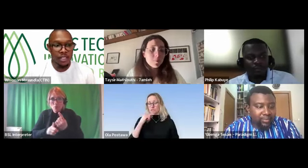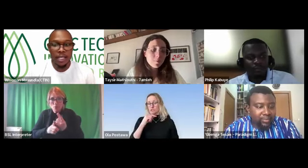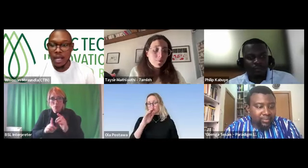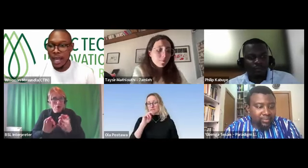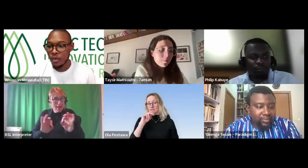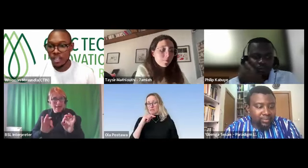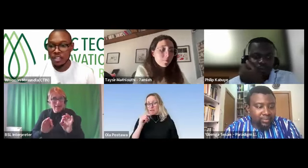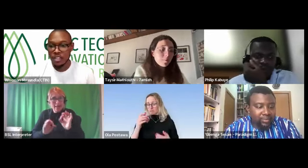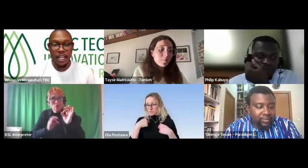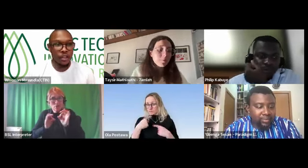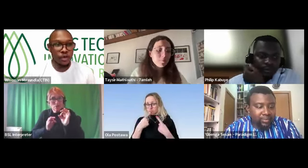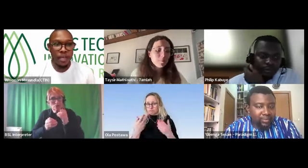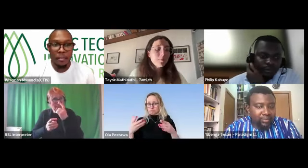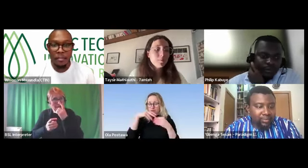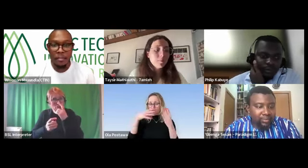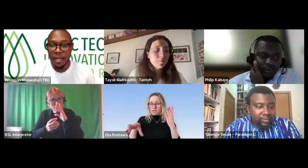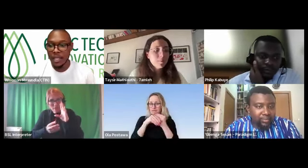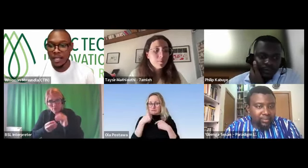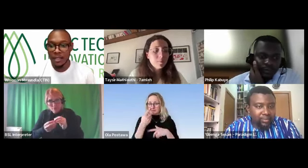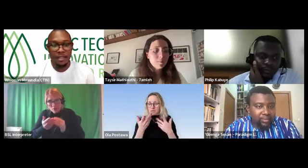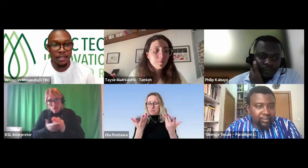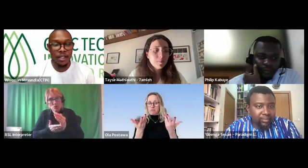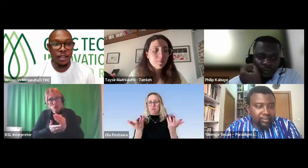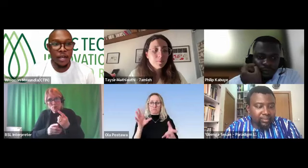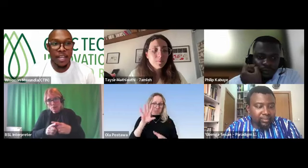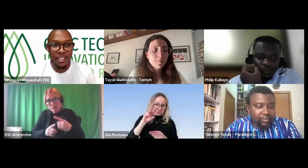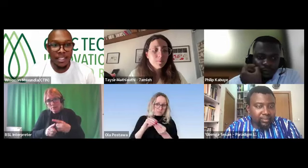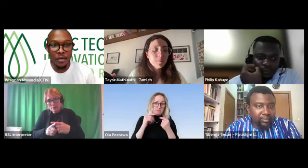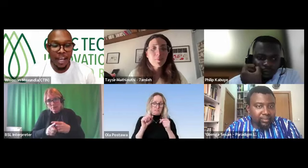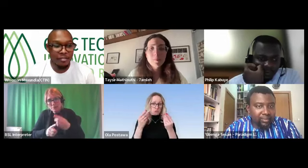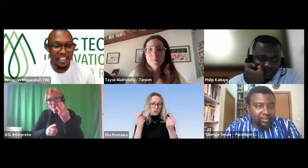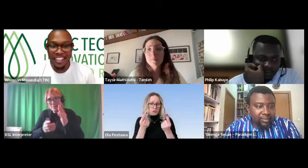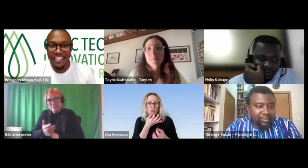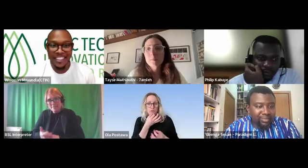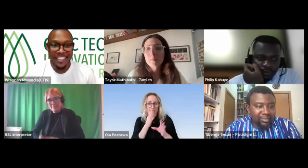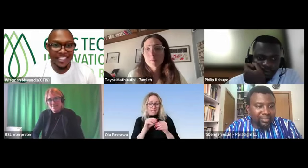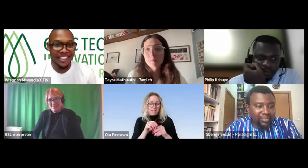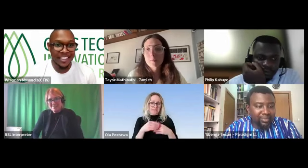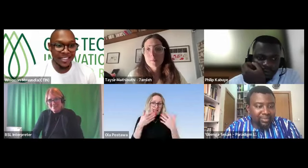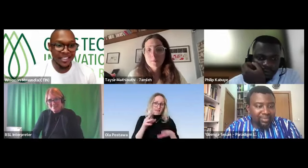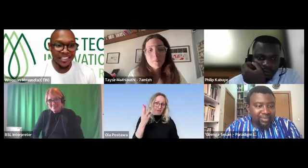any questions, and we can just get through them maybe in the 3 minutes that we have.